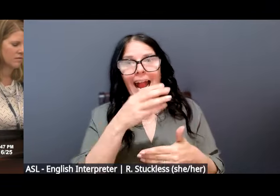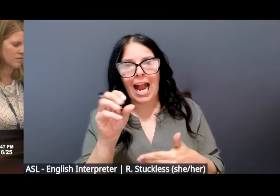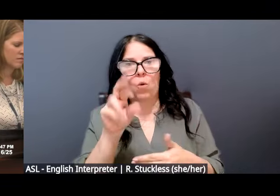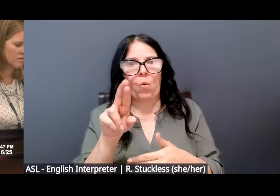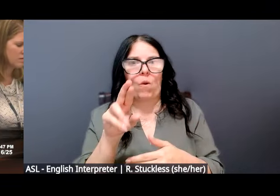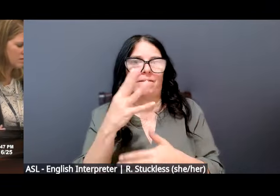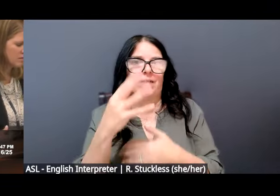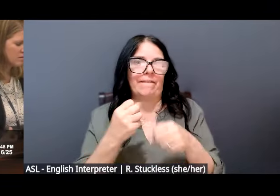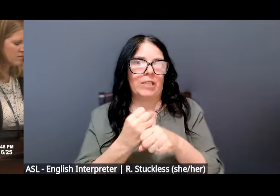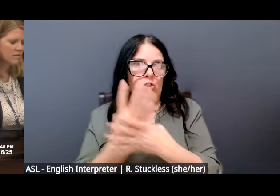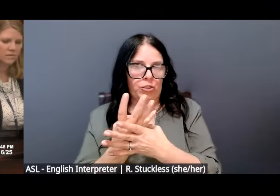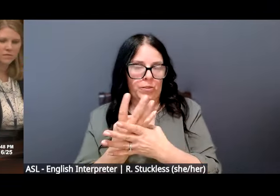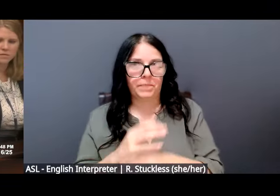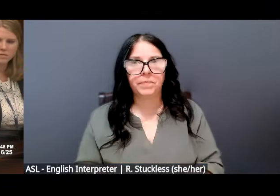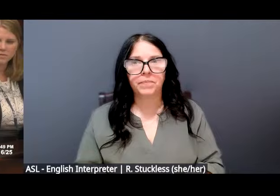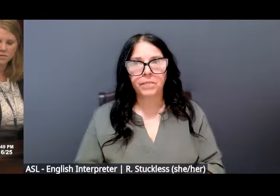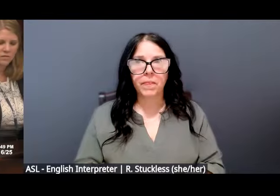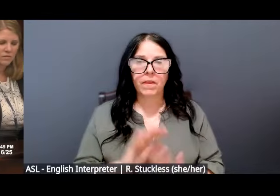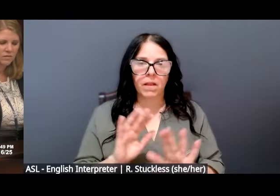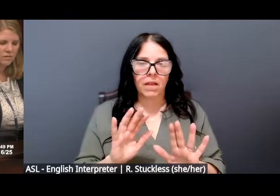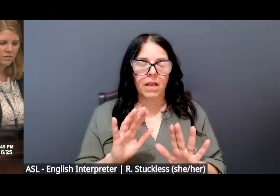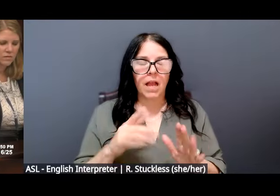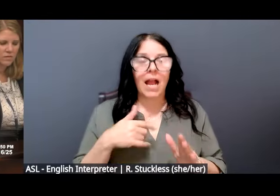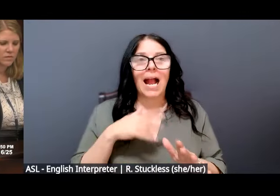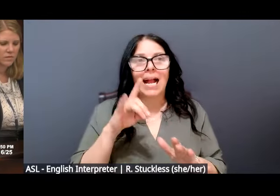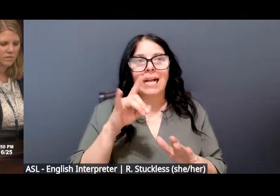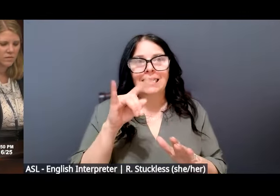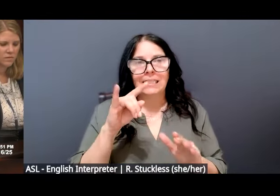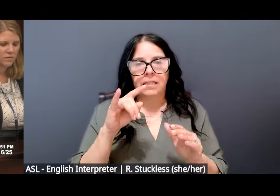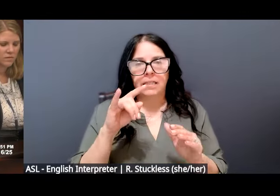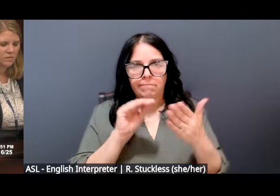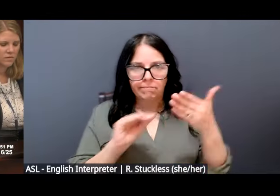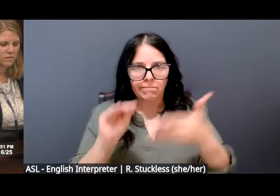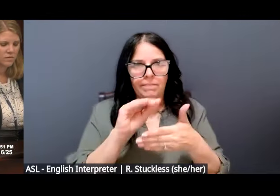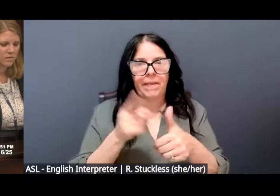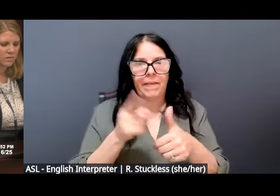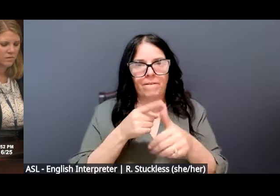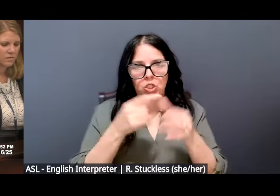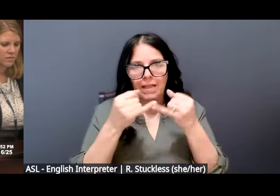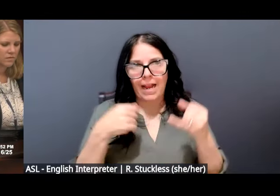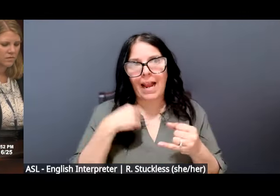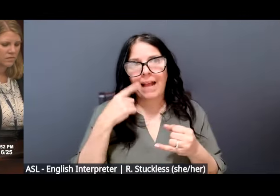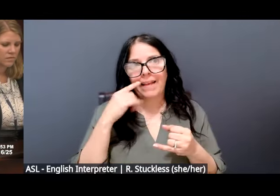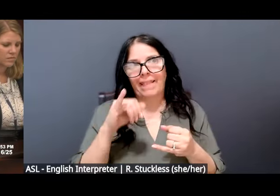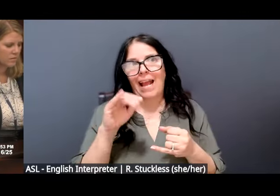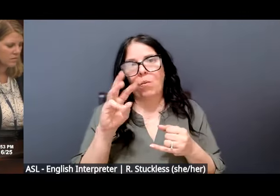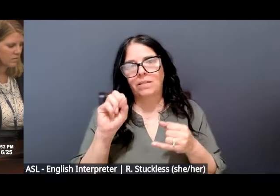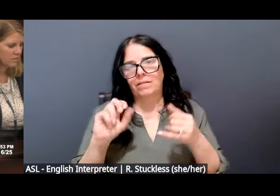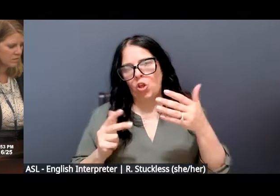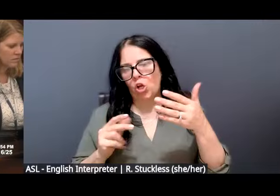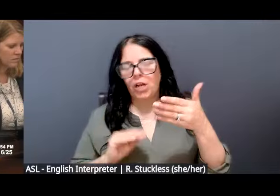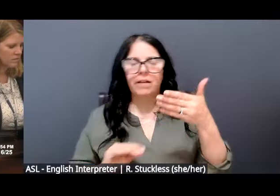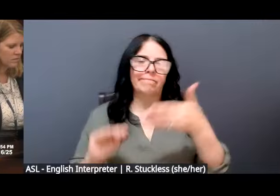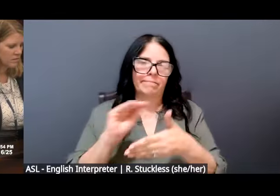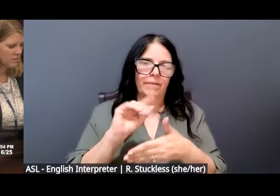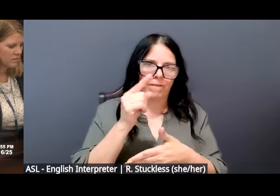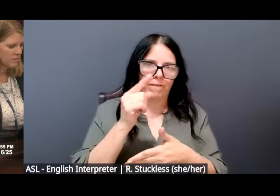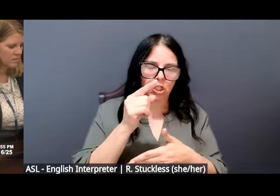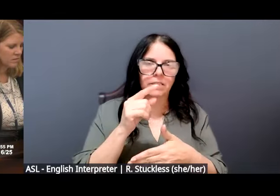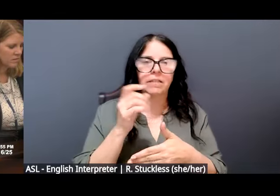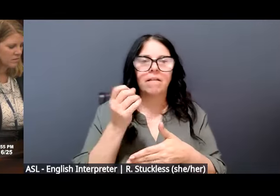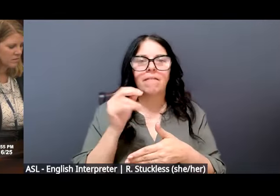the very first line. I took that, I think that was the third clause before, I bumped that to the first, and then also combined